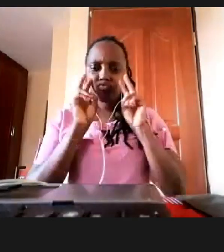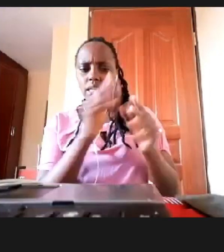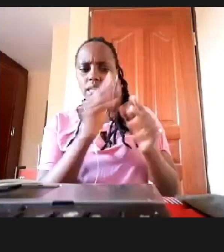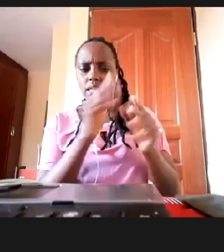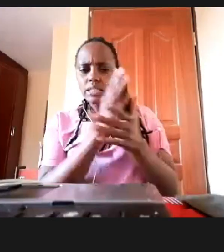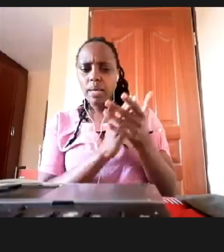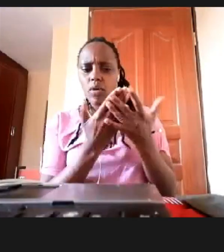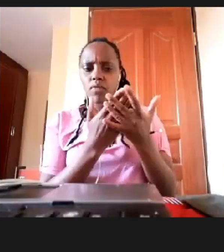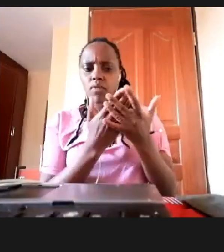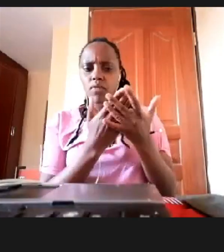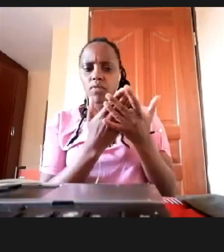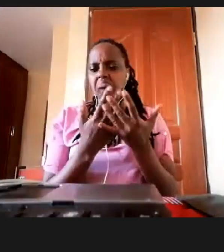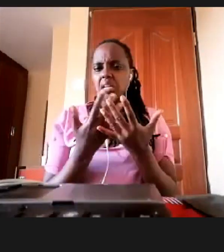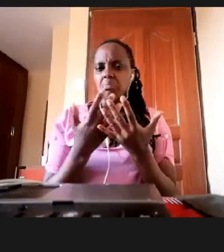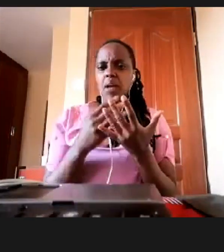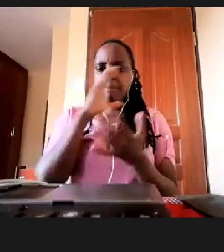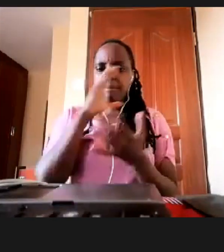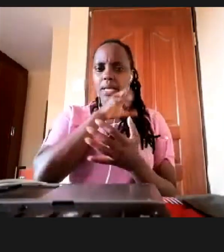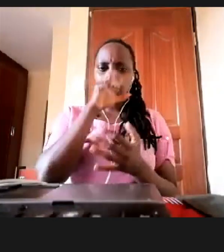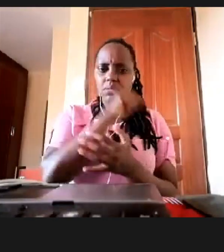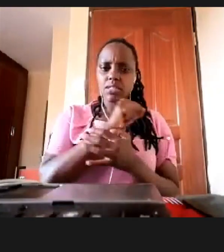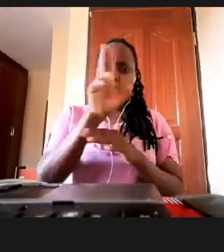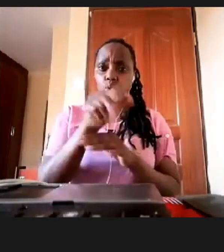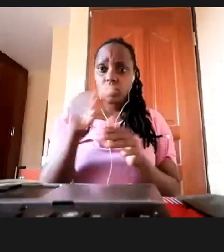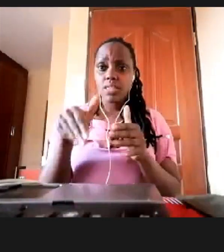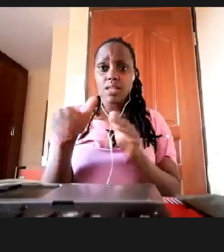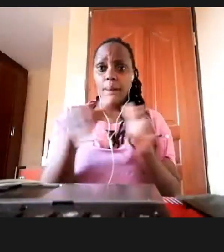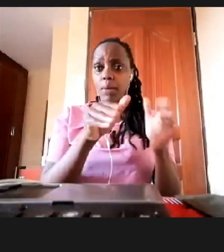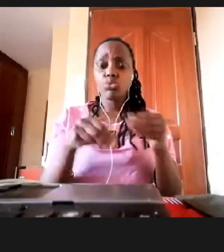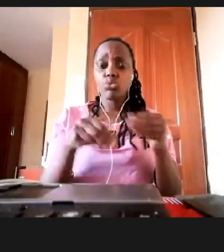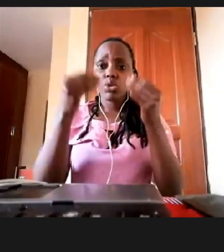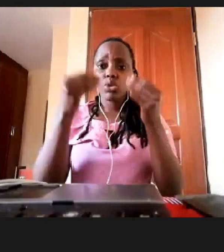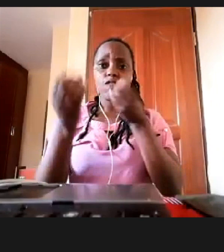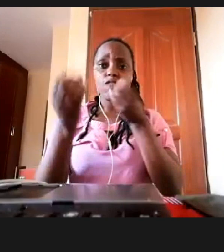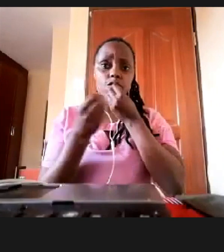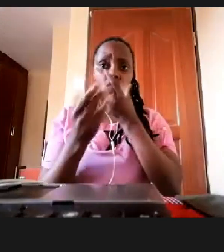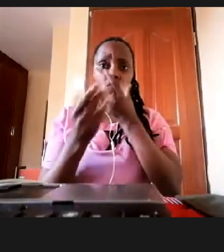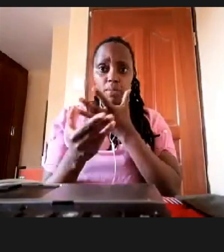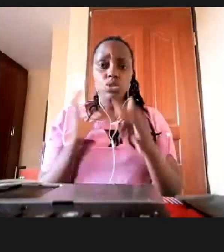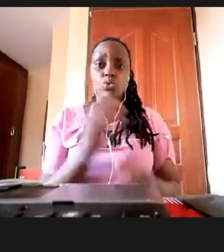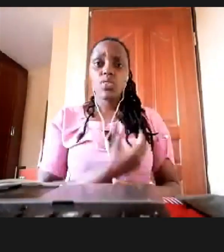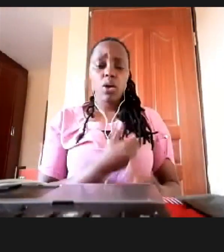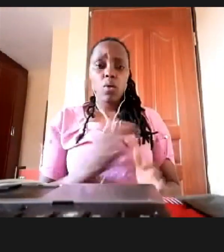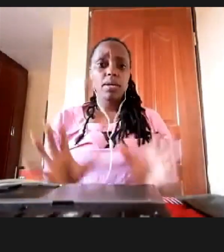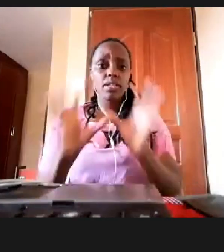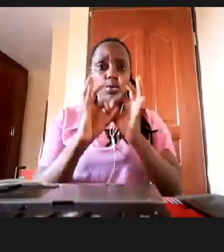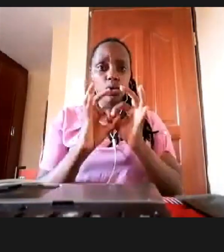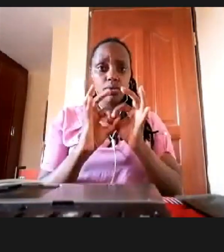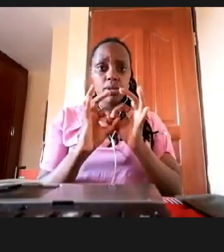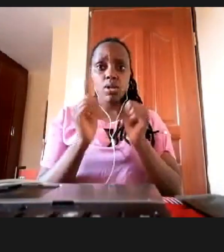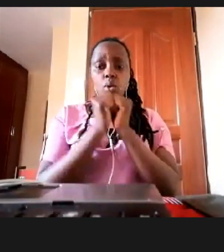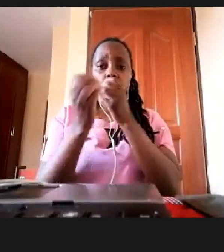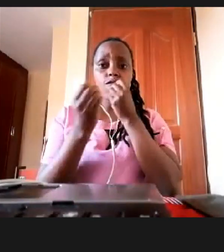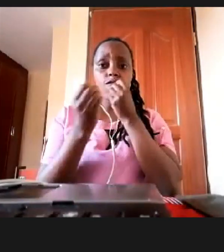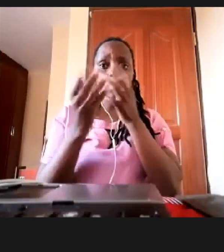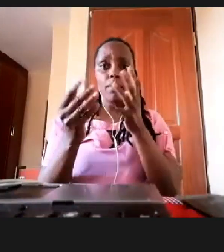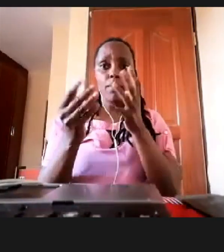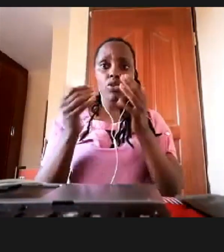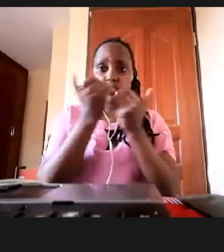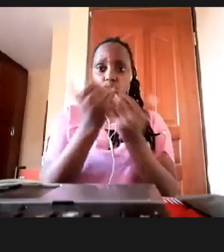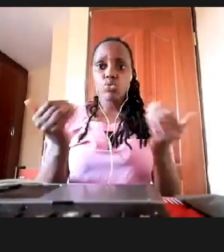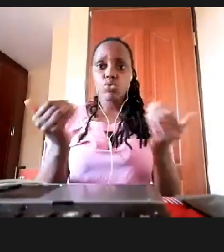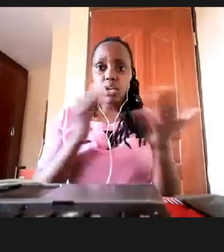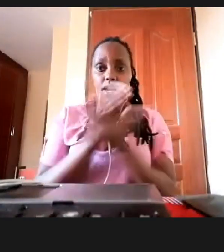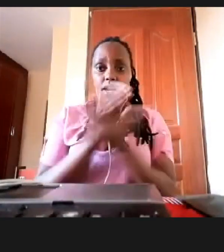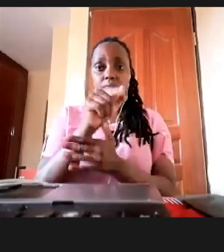in those reports, and we use that platform to give information to the committee regarding the information on children's rights